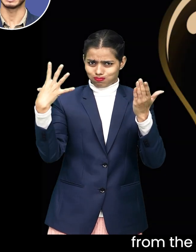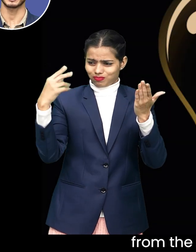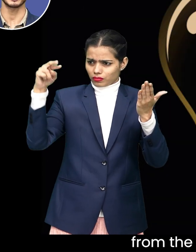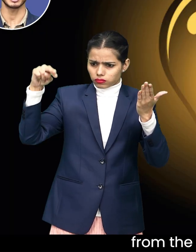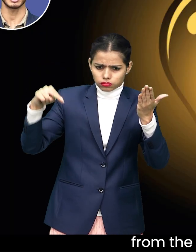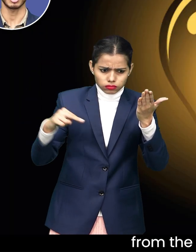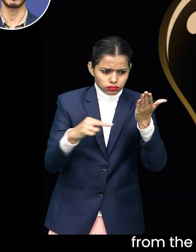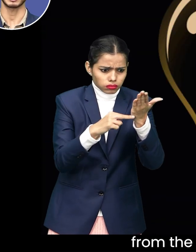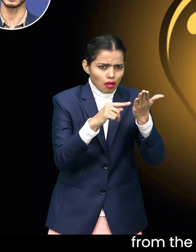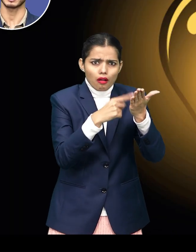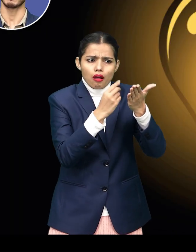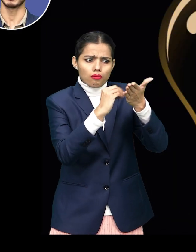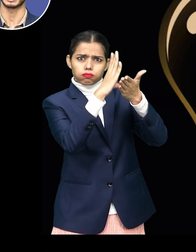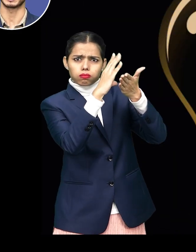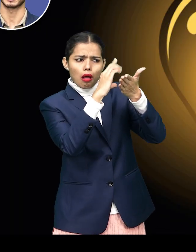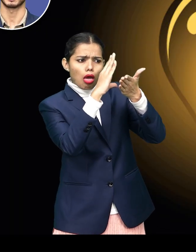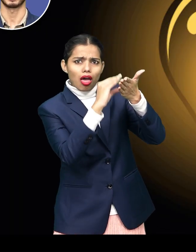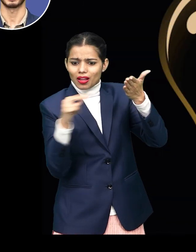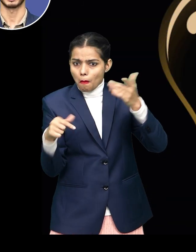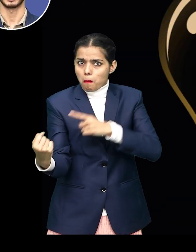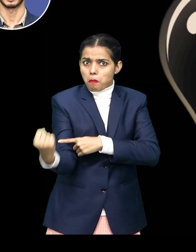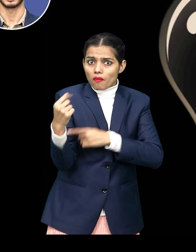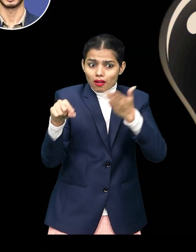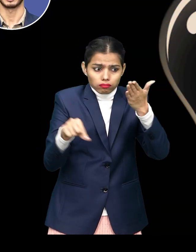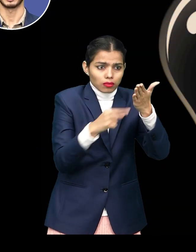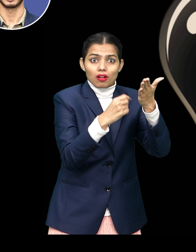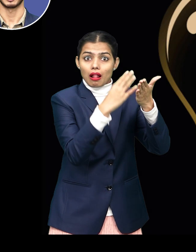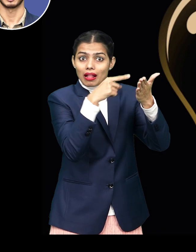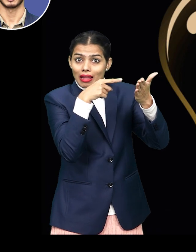lesson Electricity of Class 10 Physics.